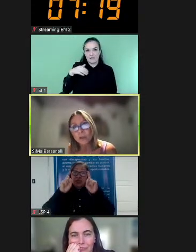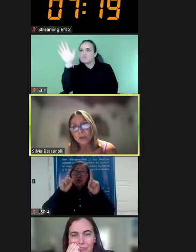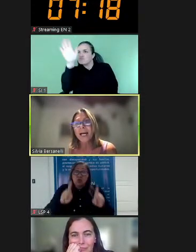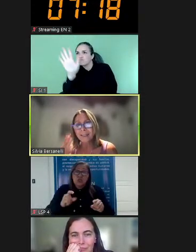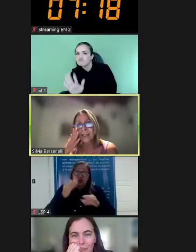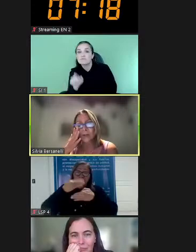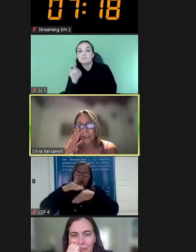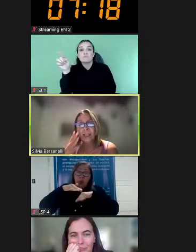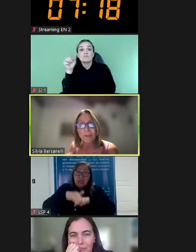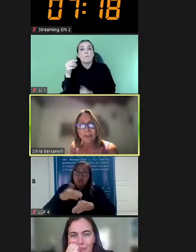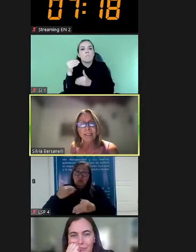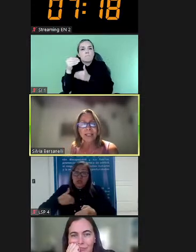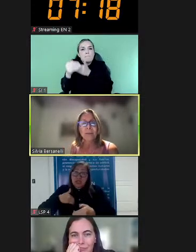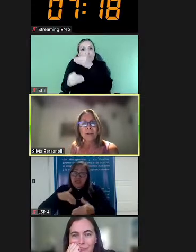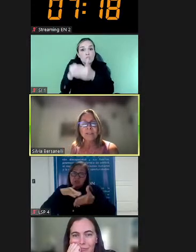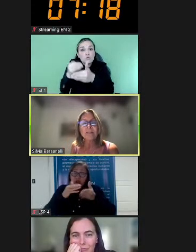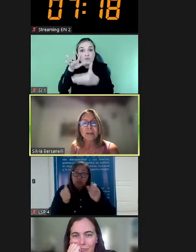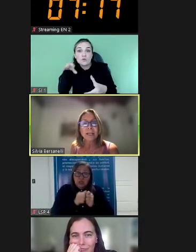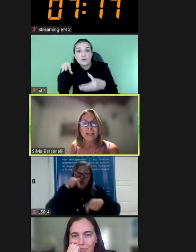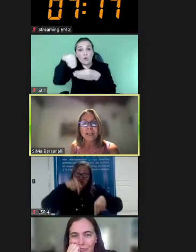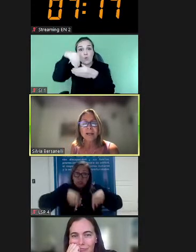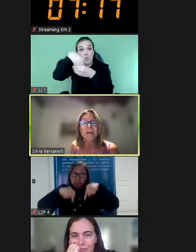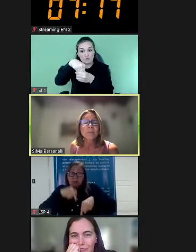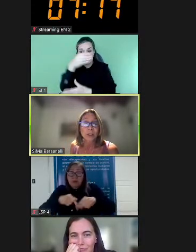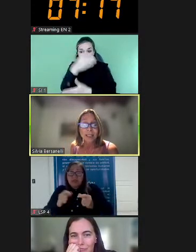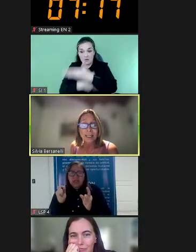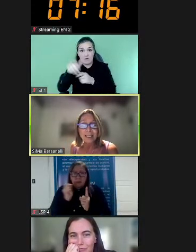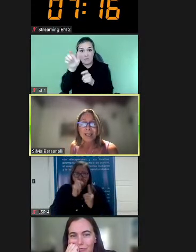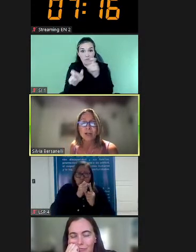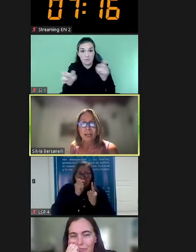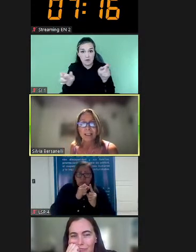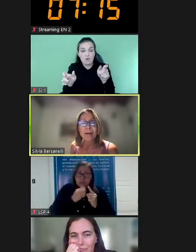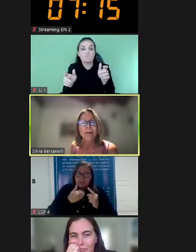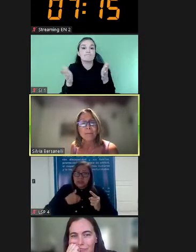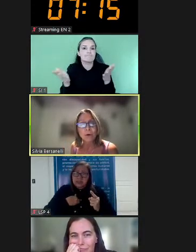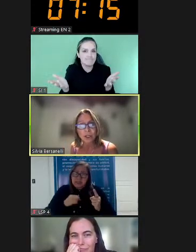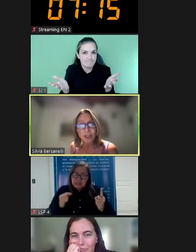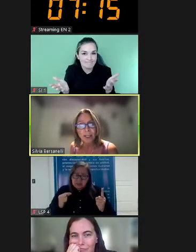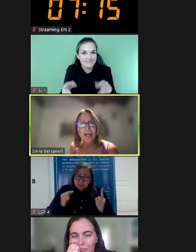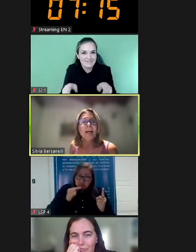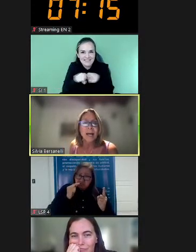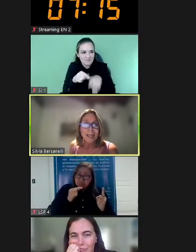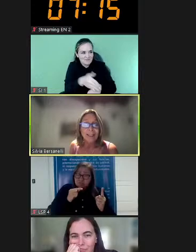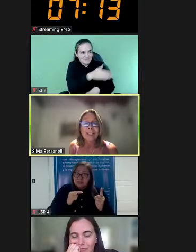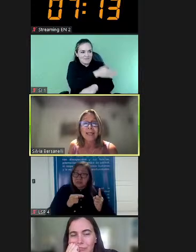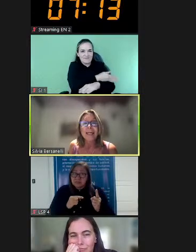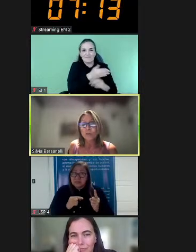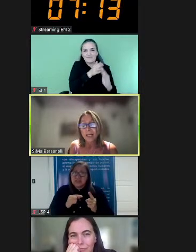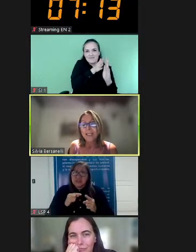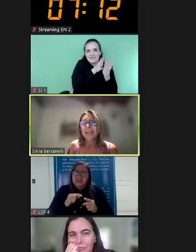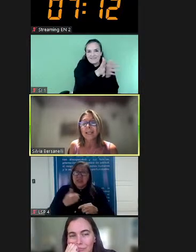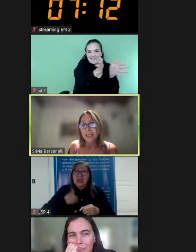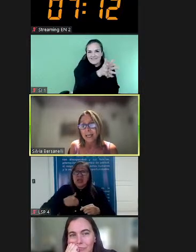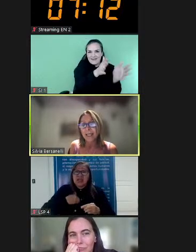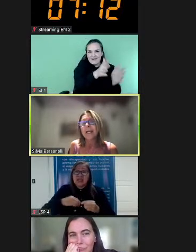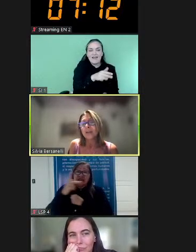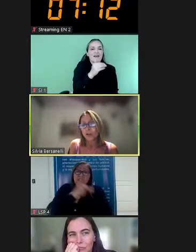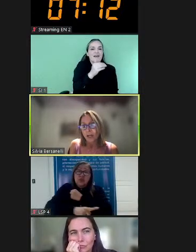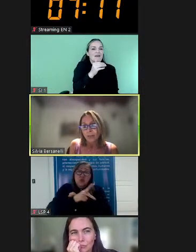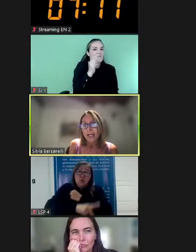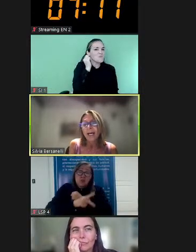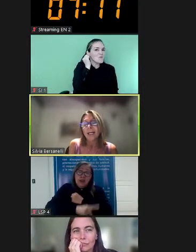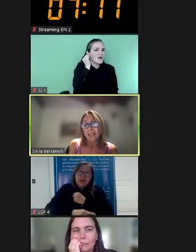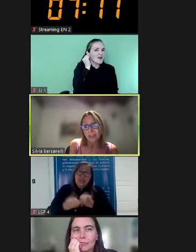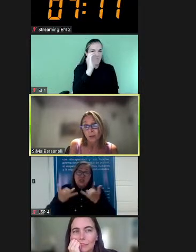state the 24 provinces so here this is a process of students with disability in line with what monica was